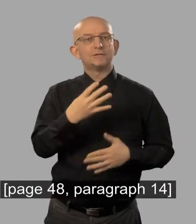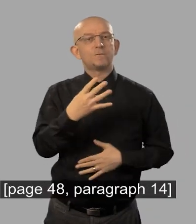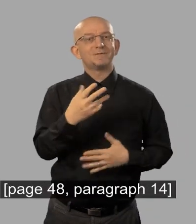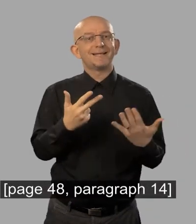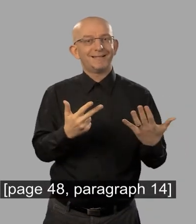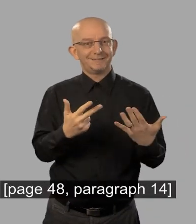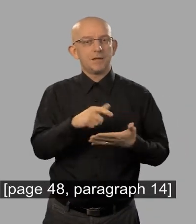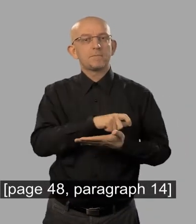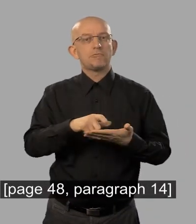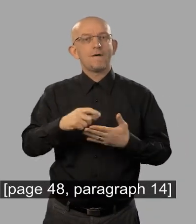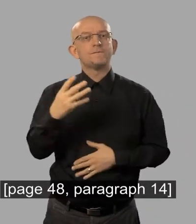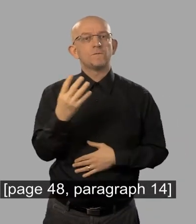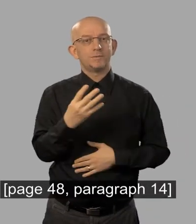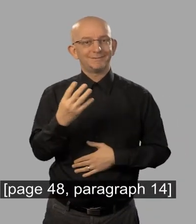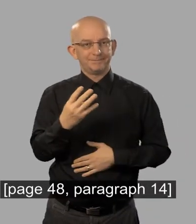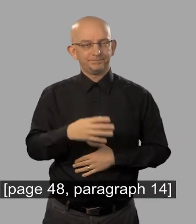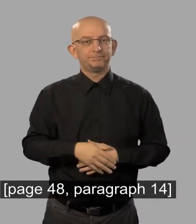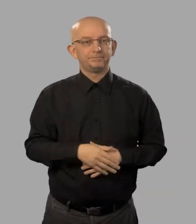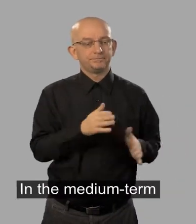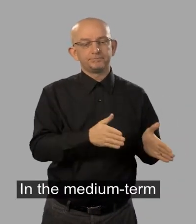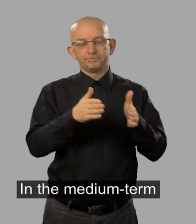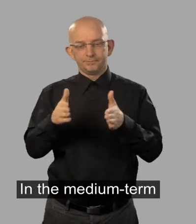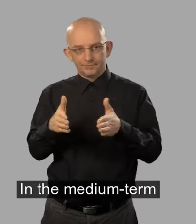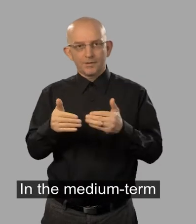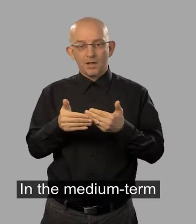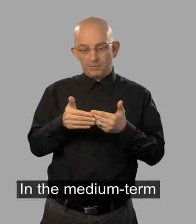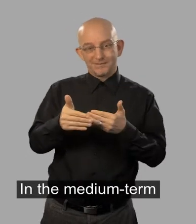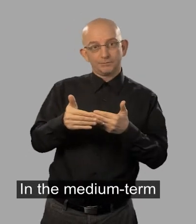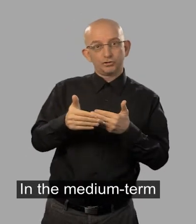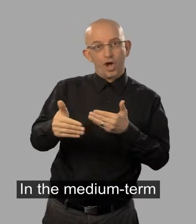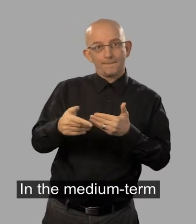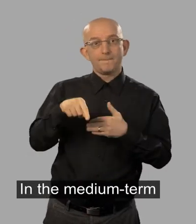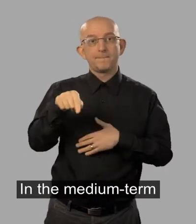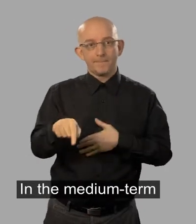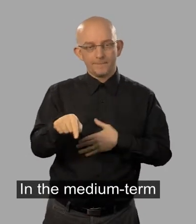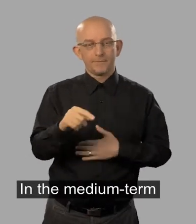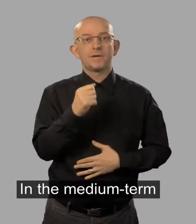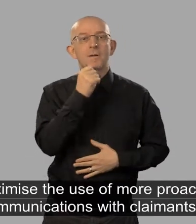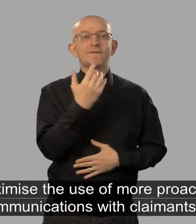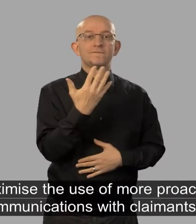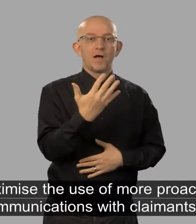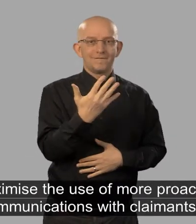Page 48, paragraph 14. In the medium term,